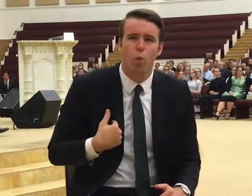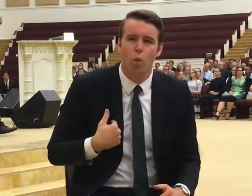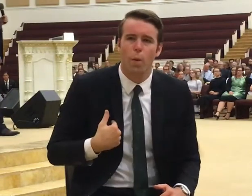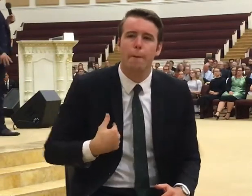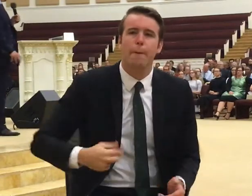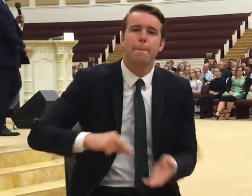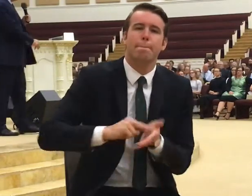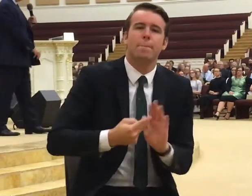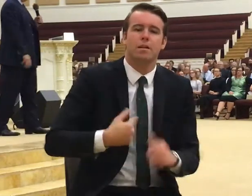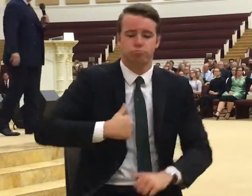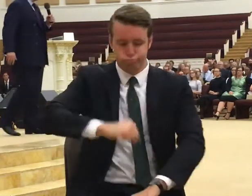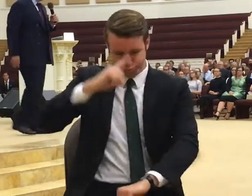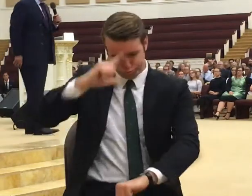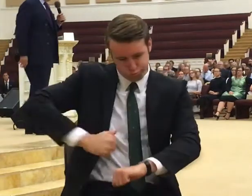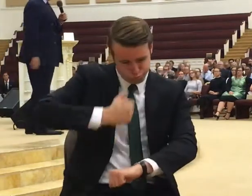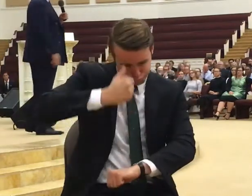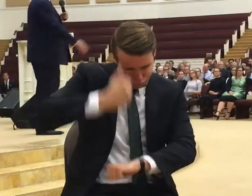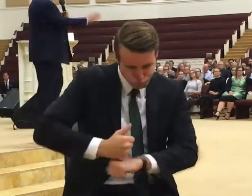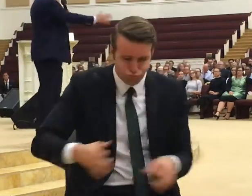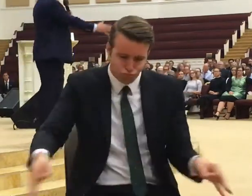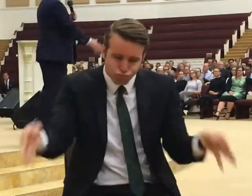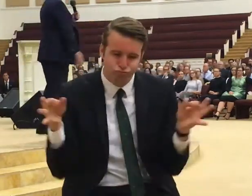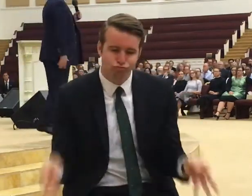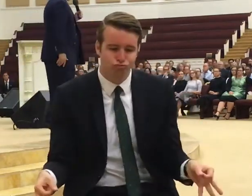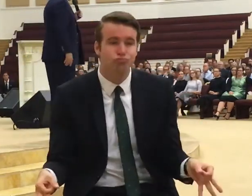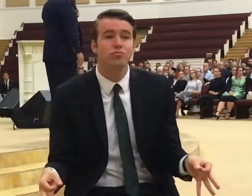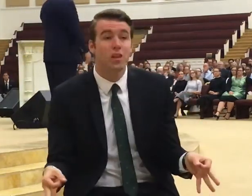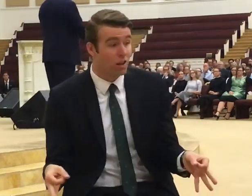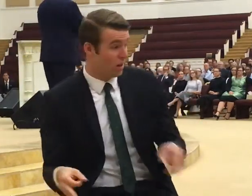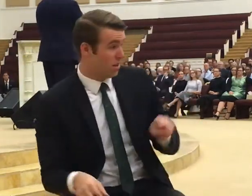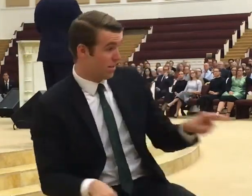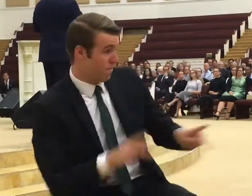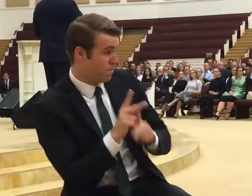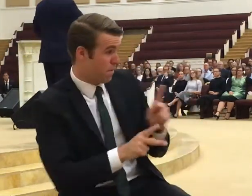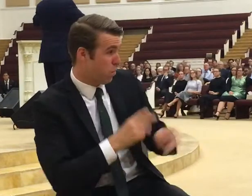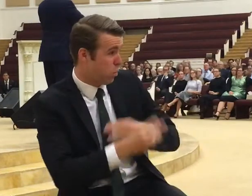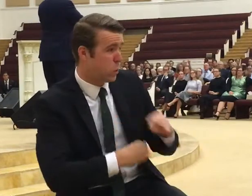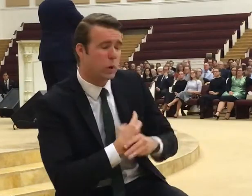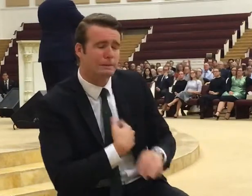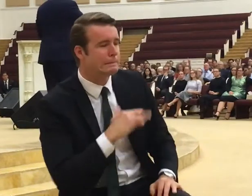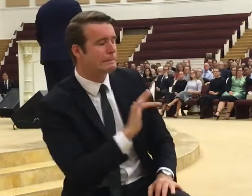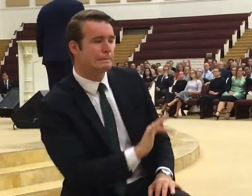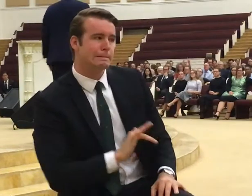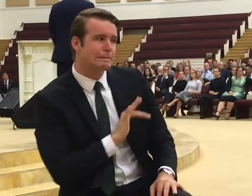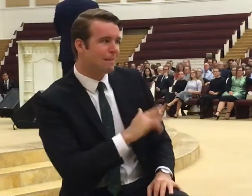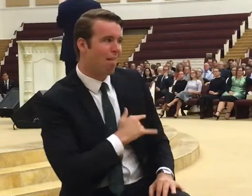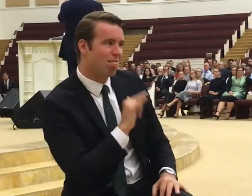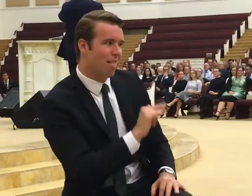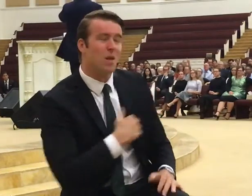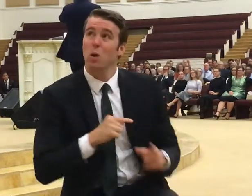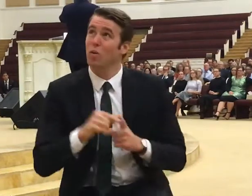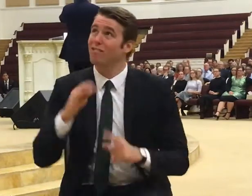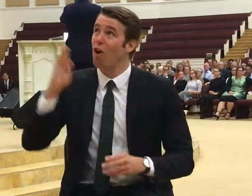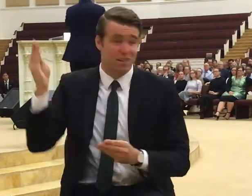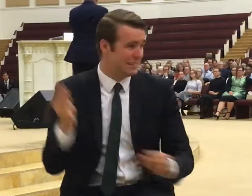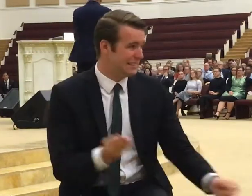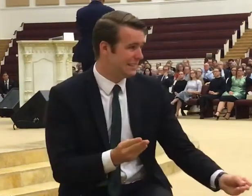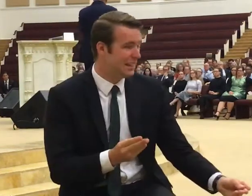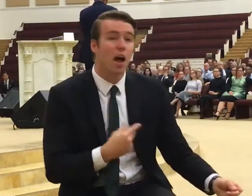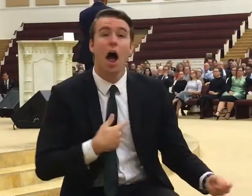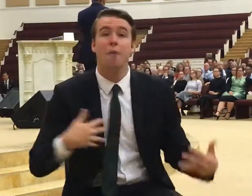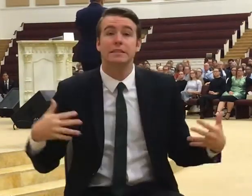Where you have settled it, and in love you're looking at people and you're telling about God, and you're